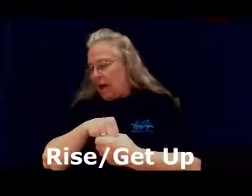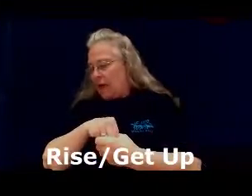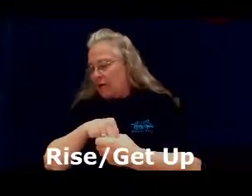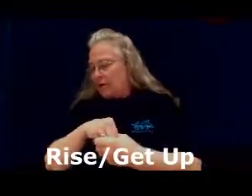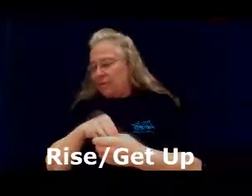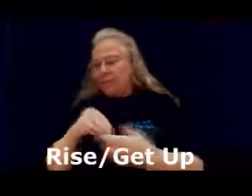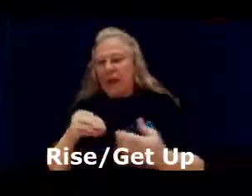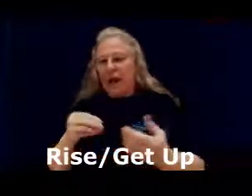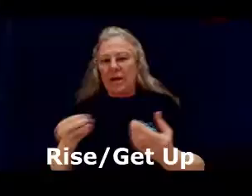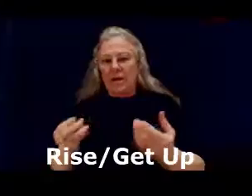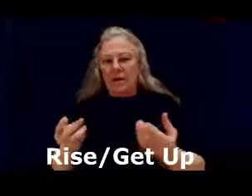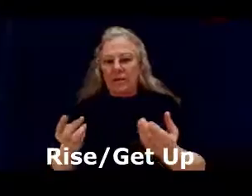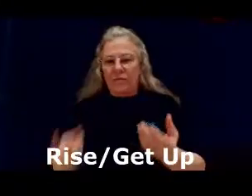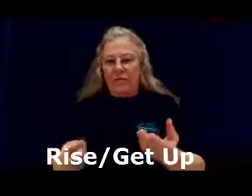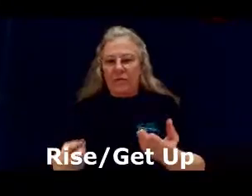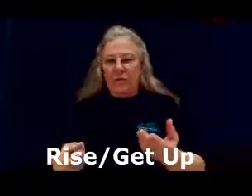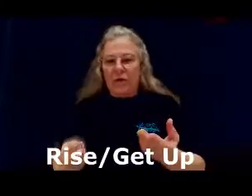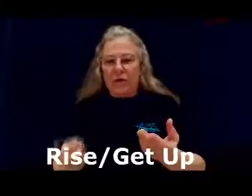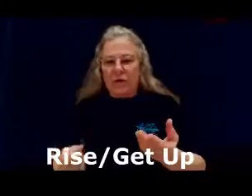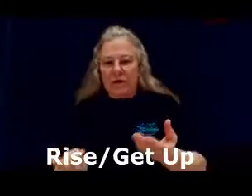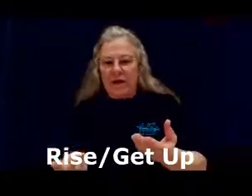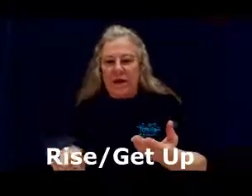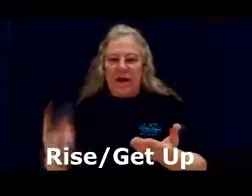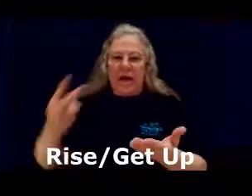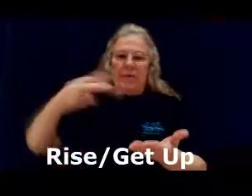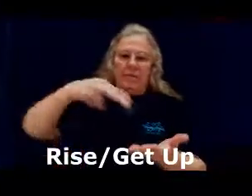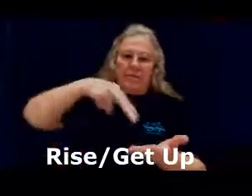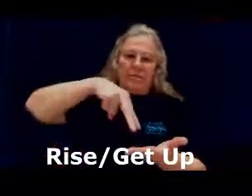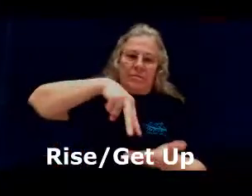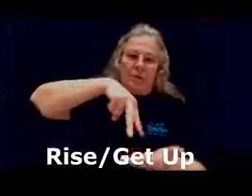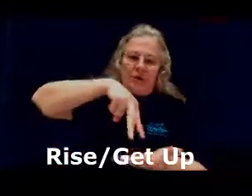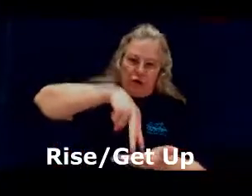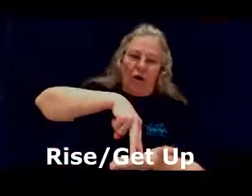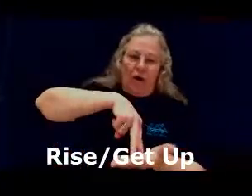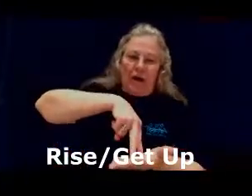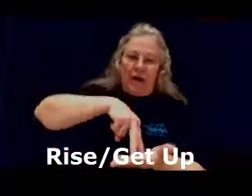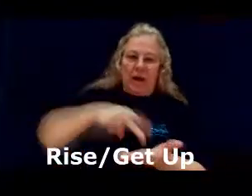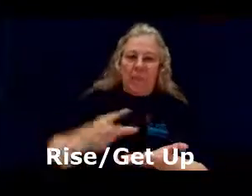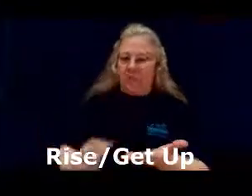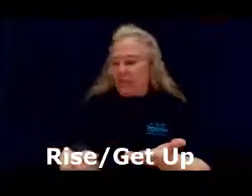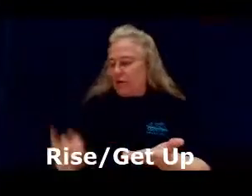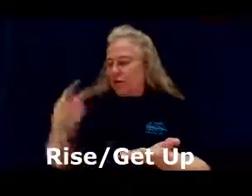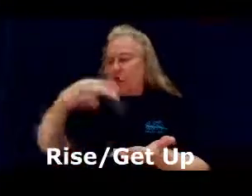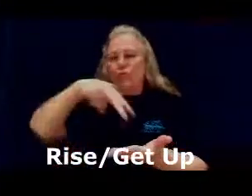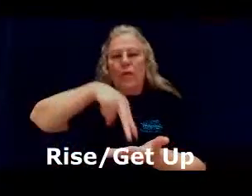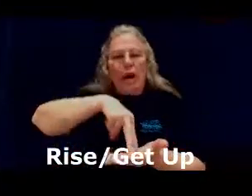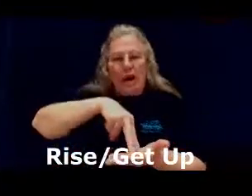Rise, and you're going to take it and make Charlie get up. To